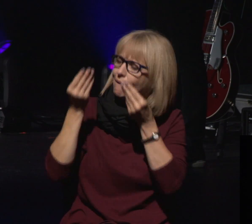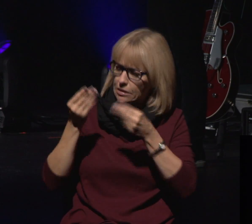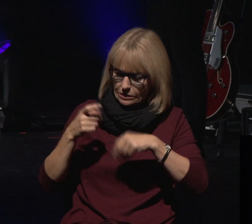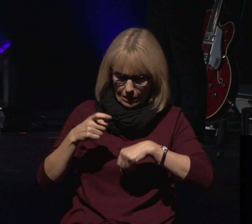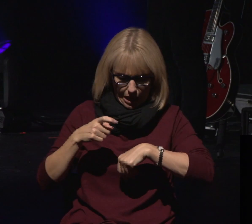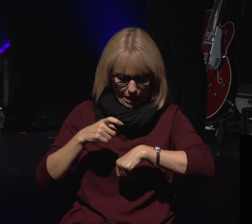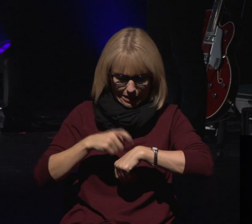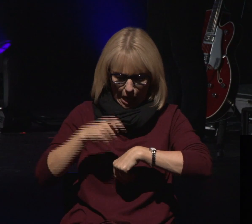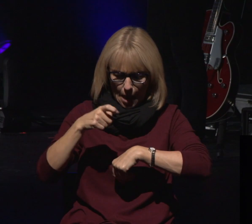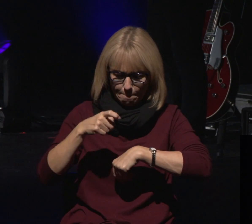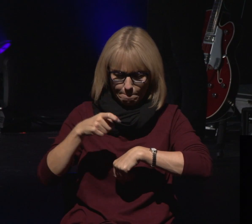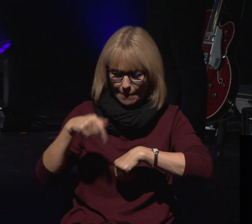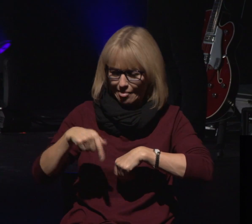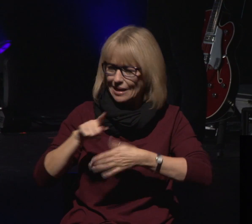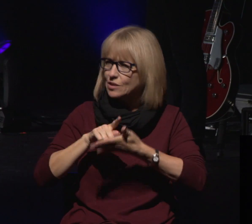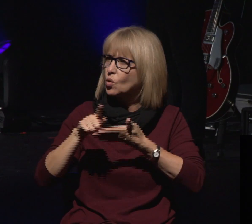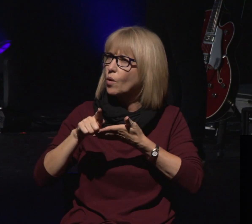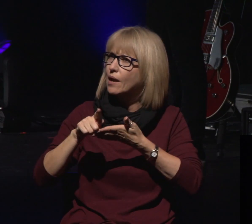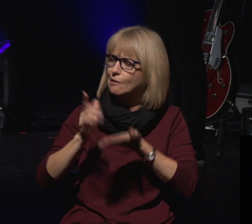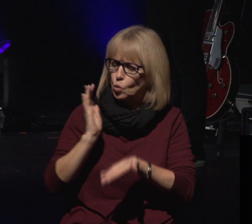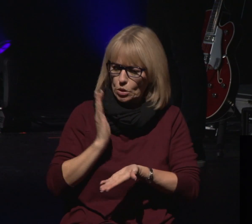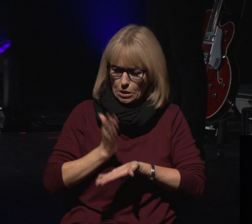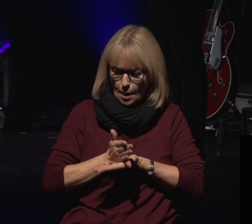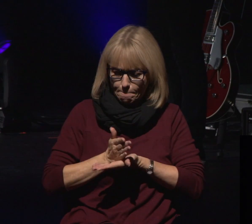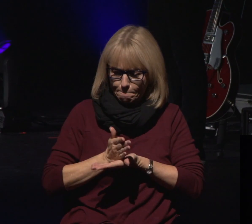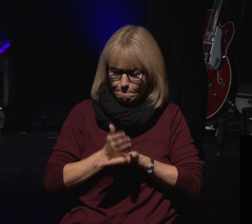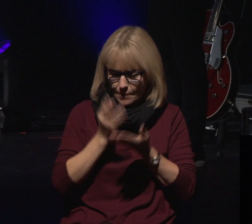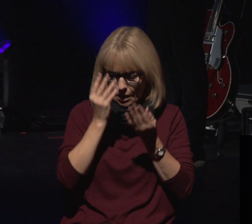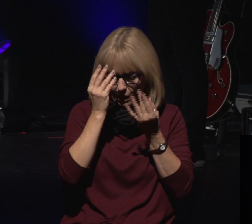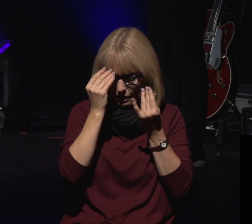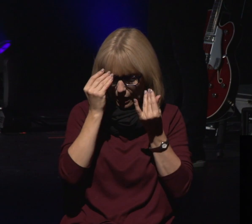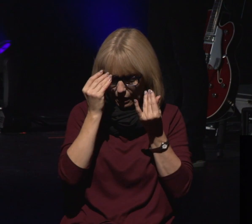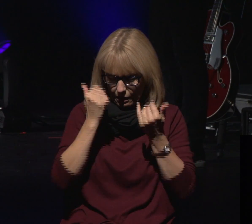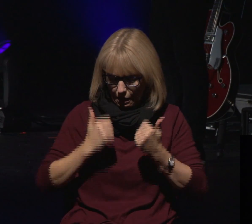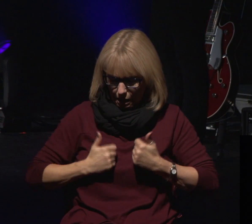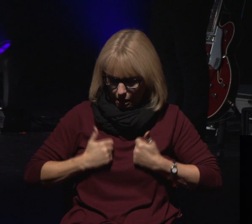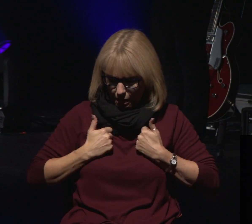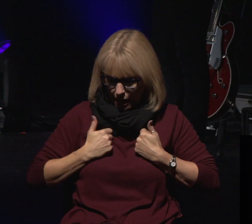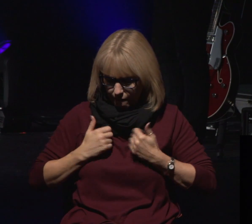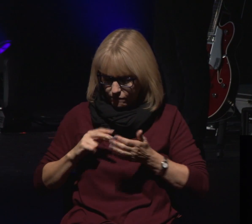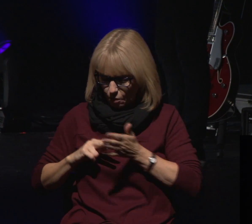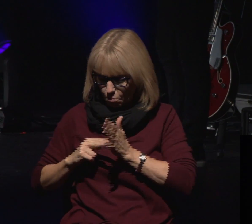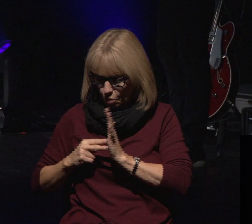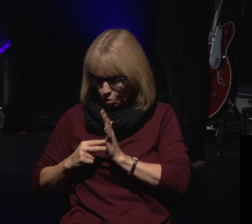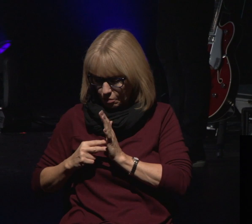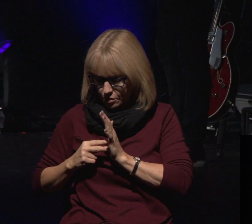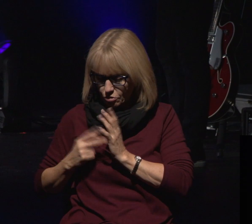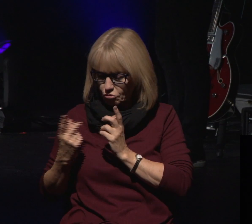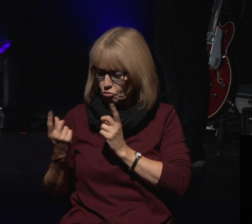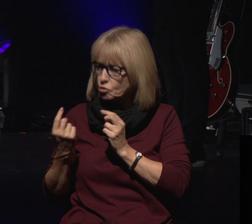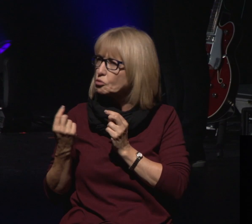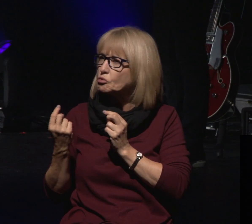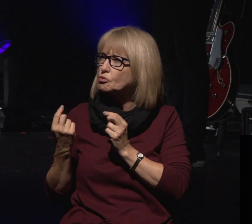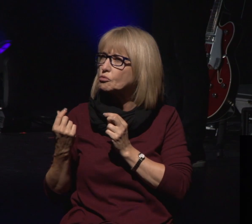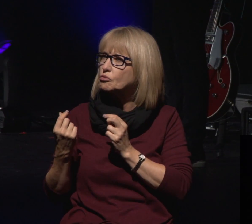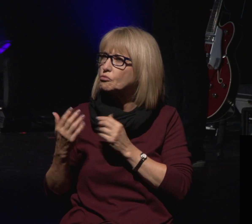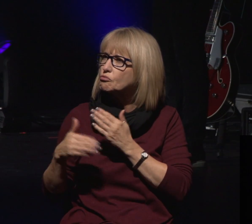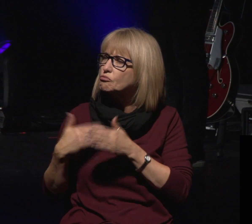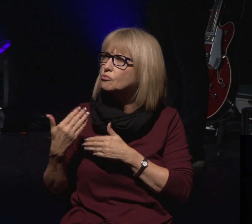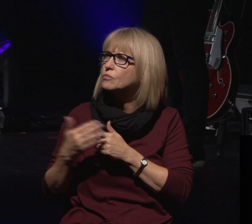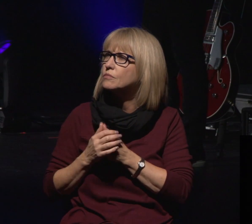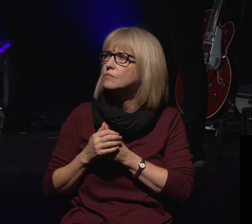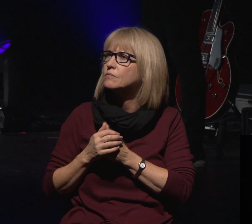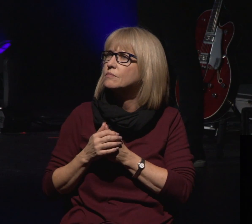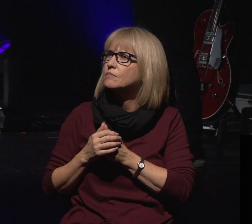can stop and think about our life and purpose and where we're going. And Father, I pray that you give us a